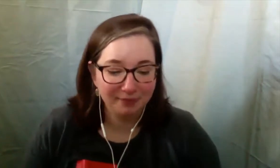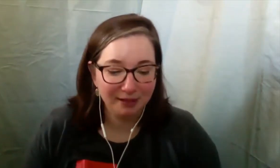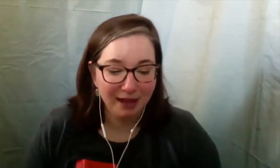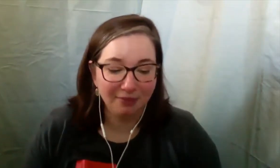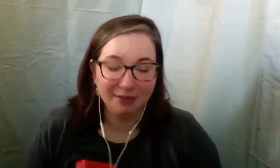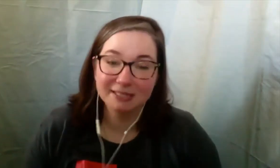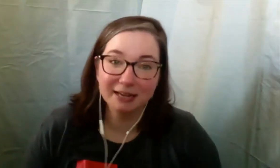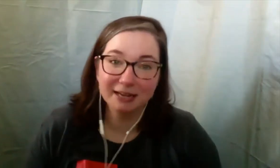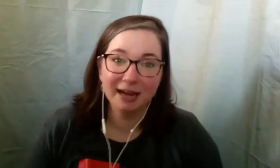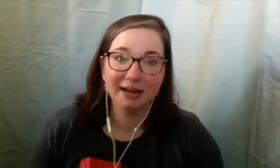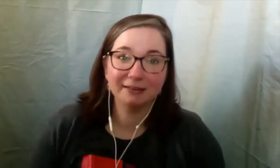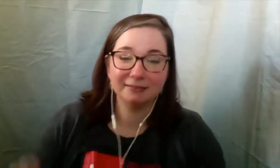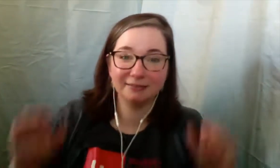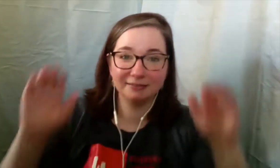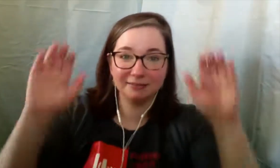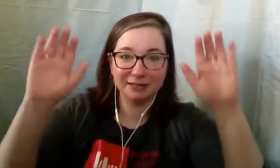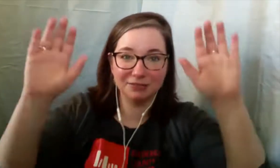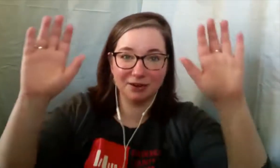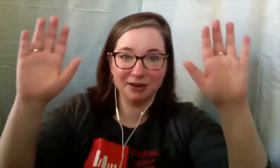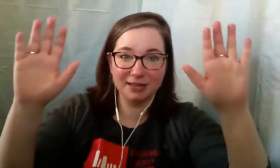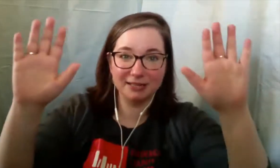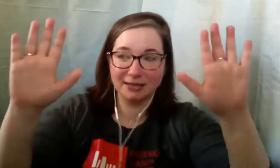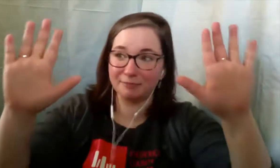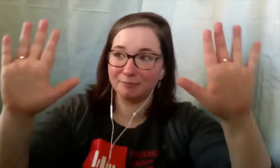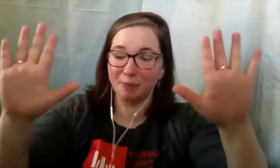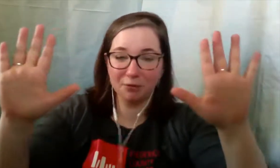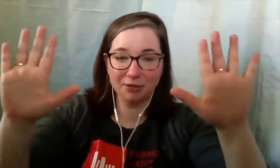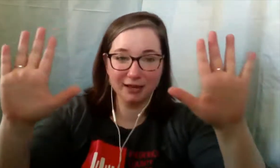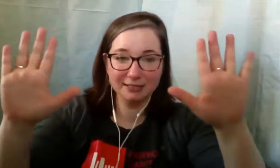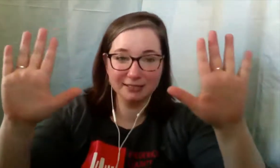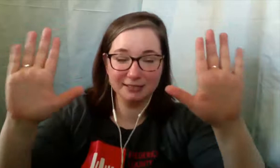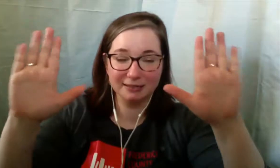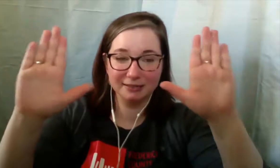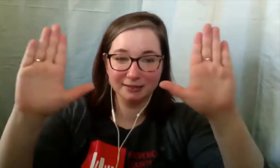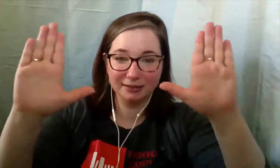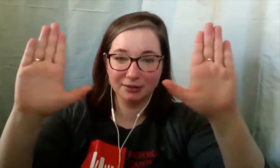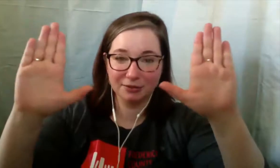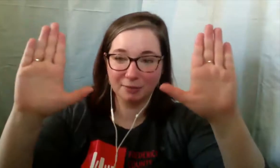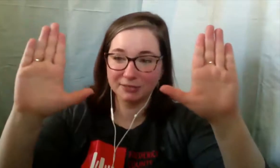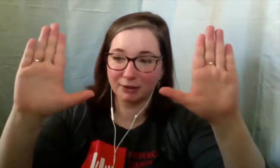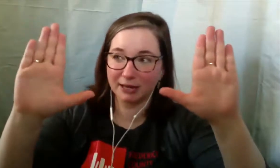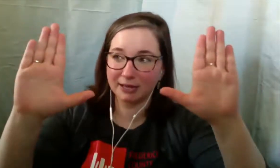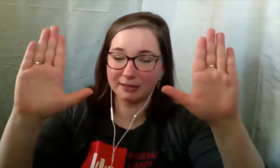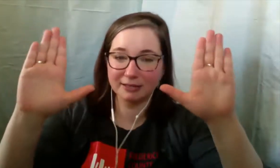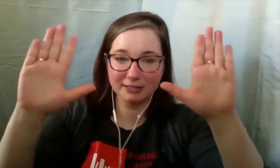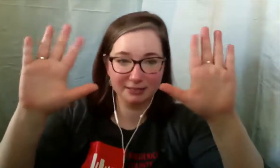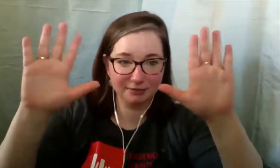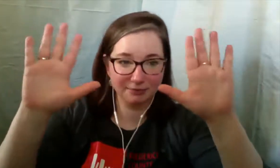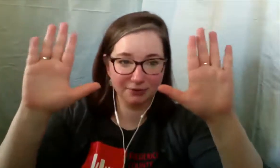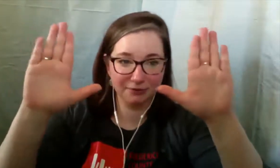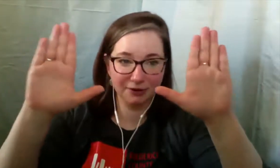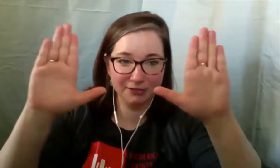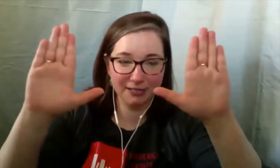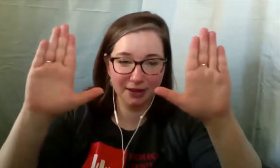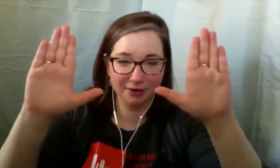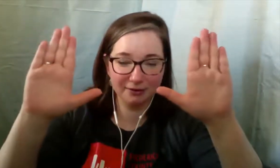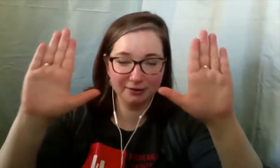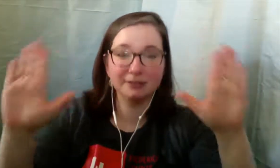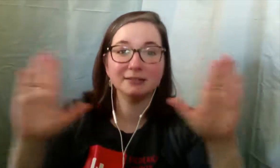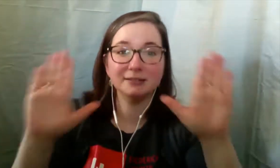And then Sunday is very easy. Both hands, thumbs out like this, your fingers together, Sunday.